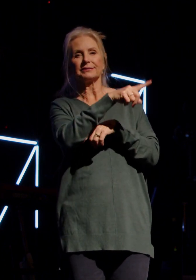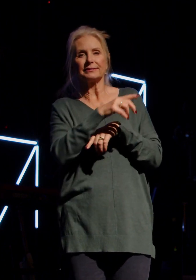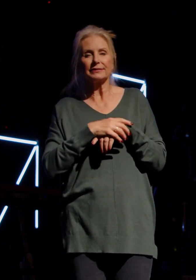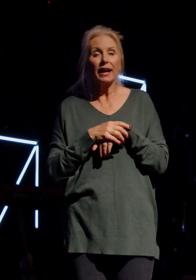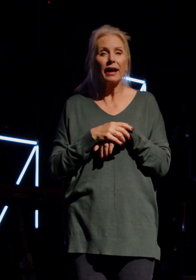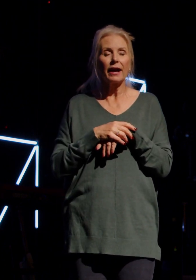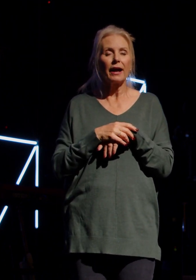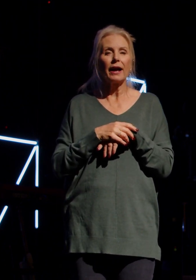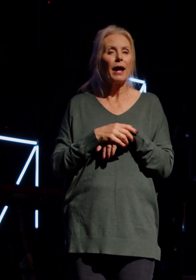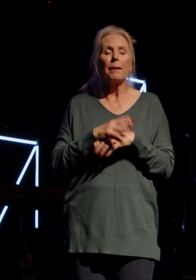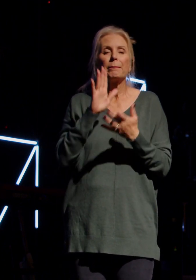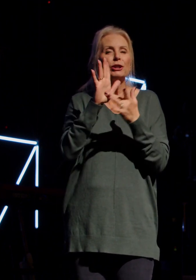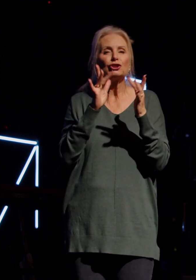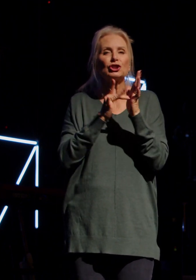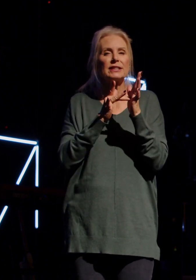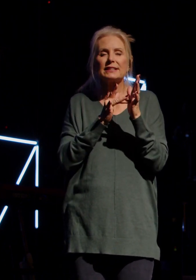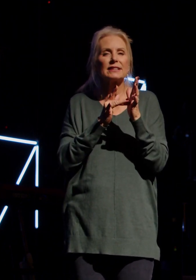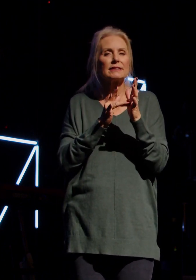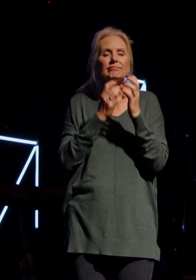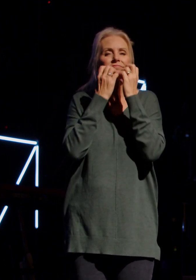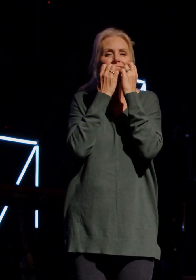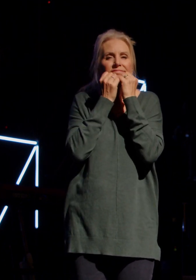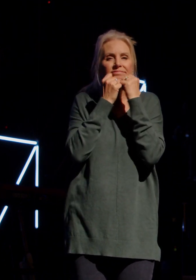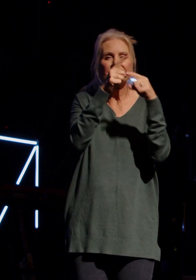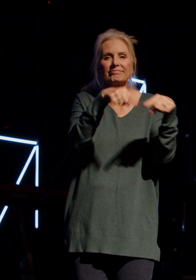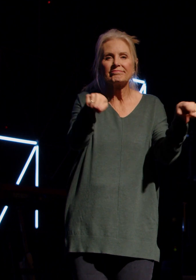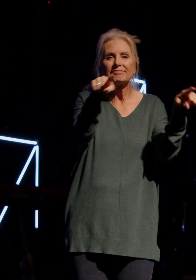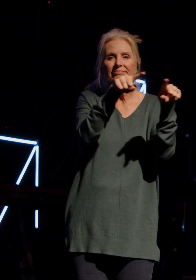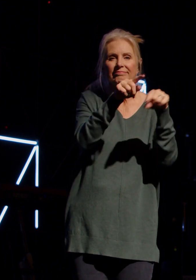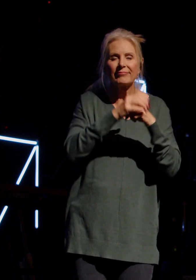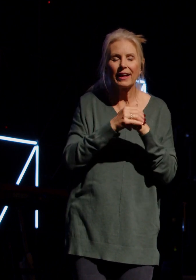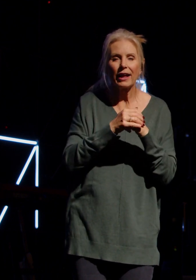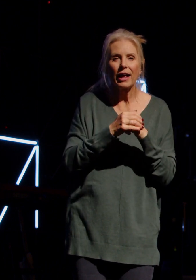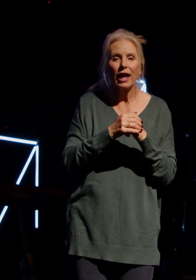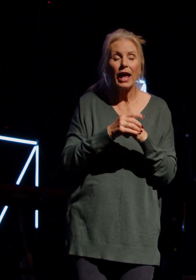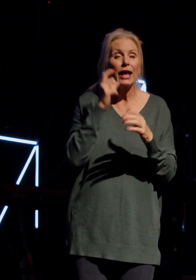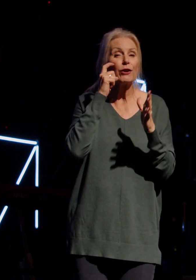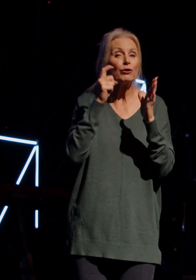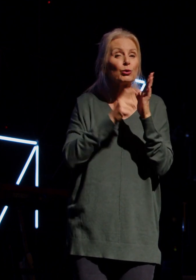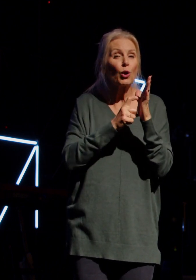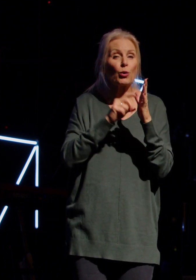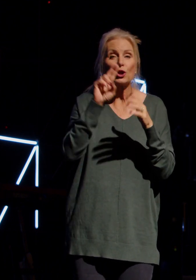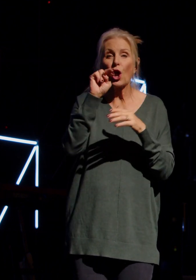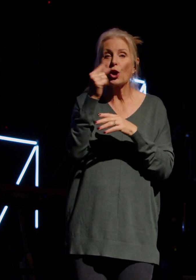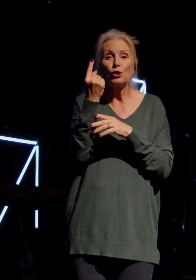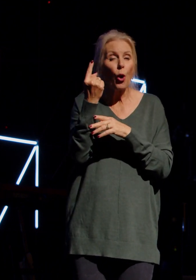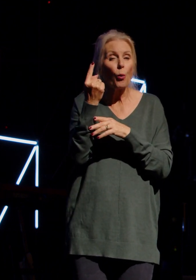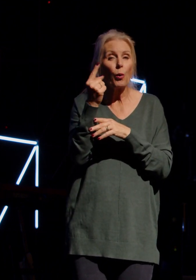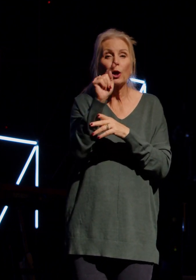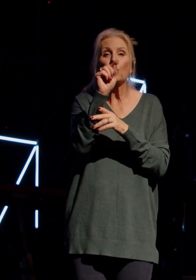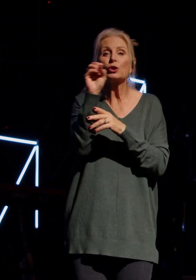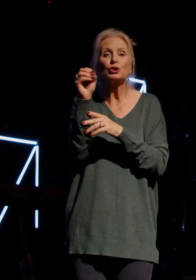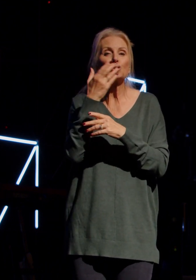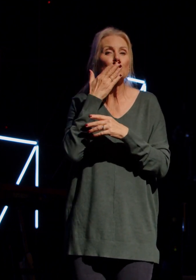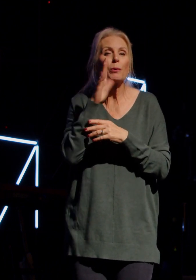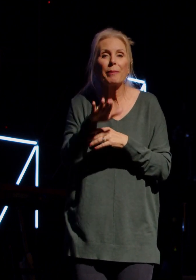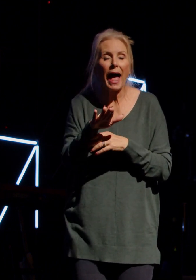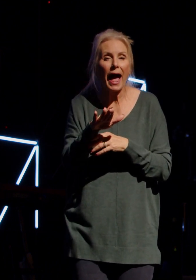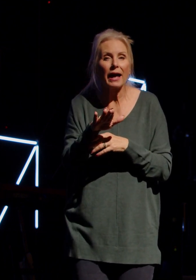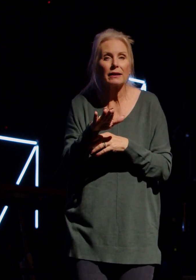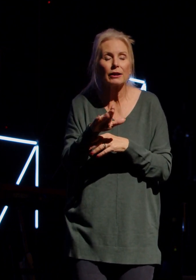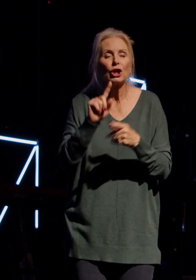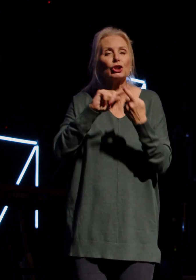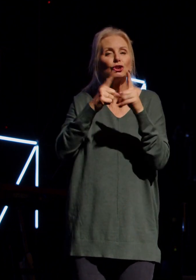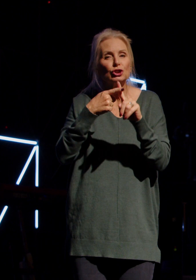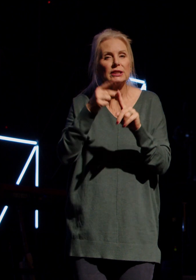he cared for. But notice that no one was too bad of a sinner for Jesus to pursue. Jesus was a friend